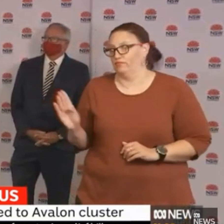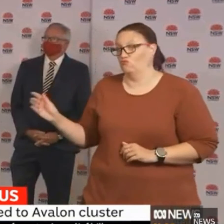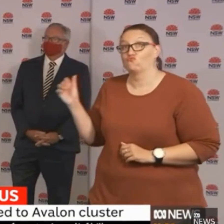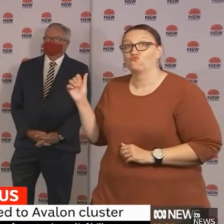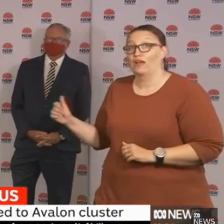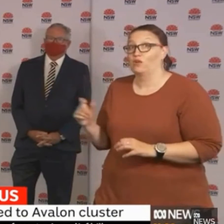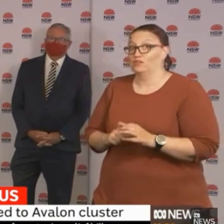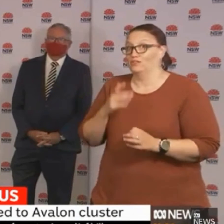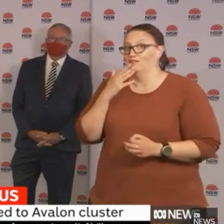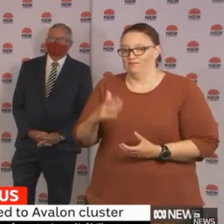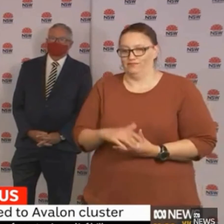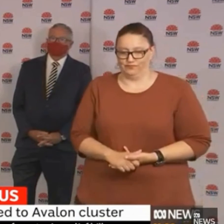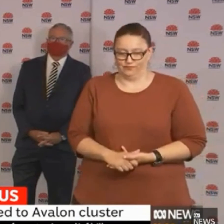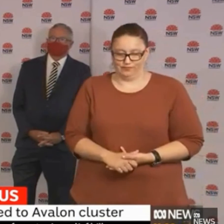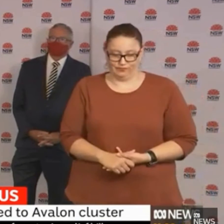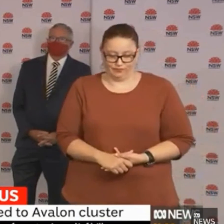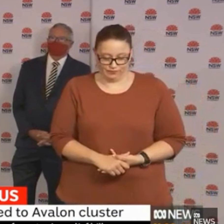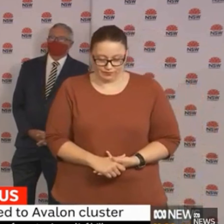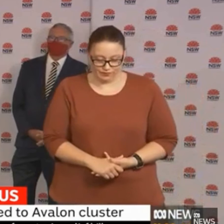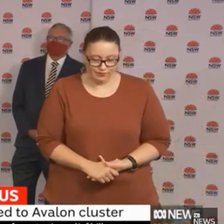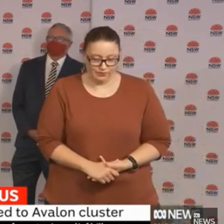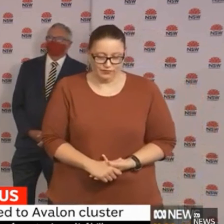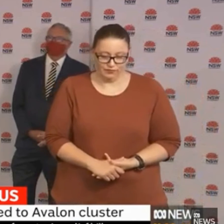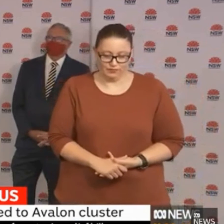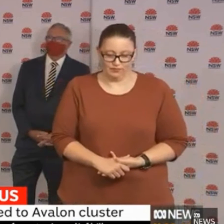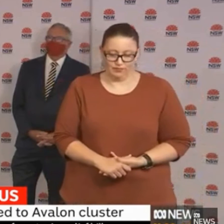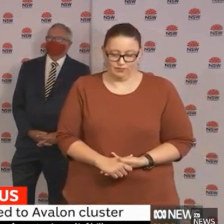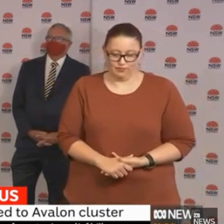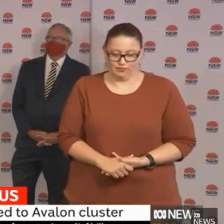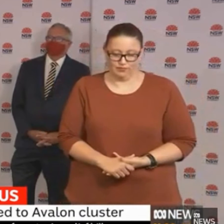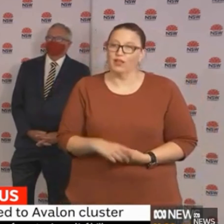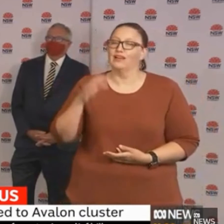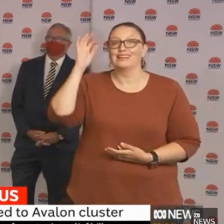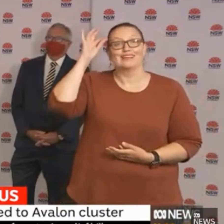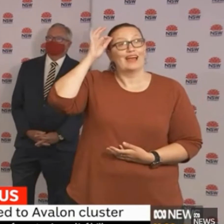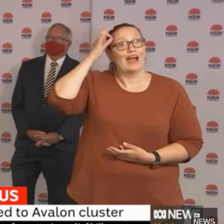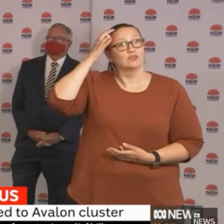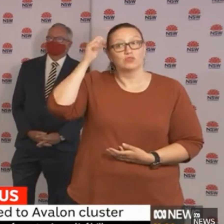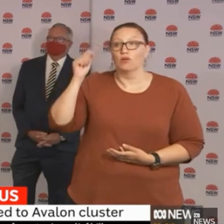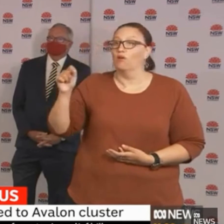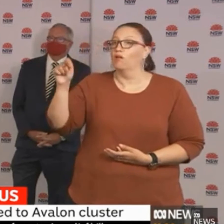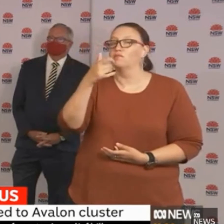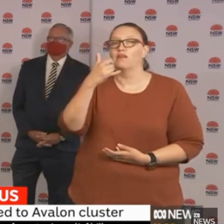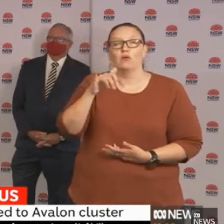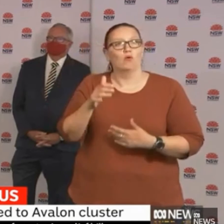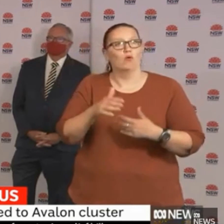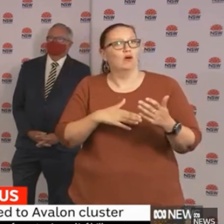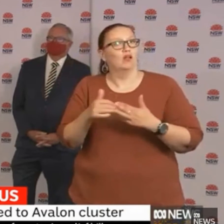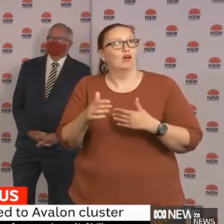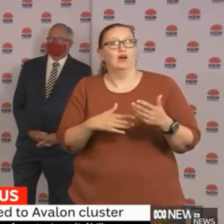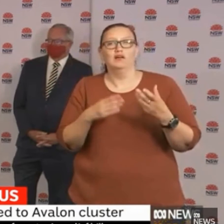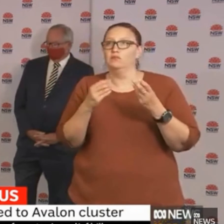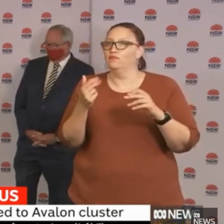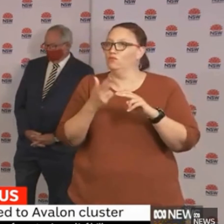good question. We're saying to local council areas or local government who may have organised events for New Year's Eve, unless